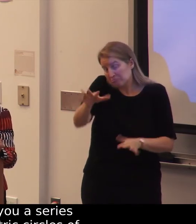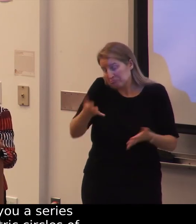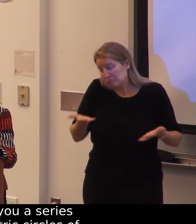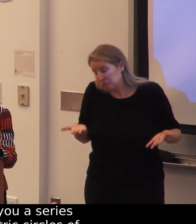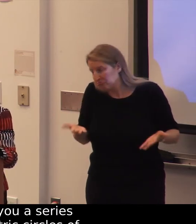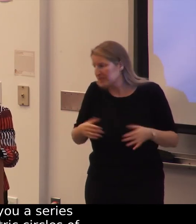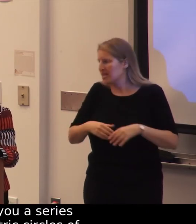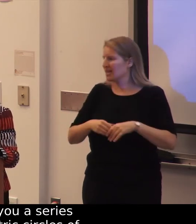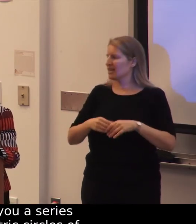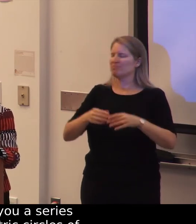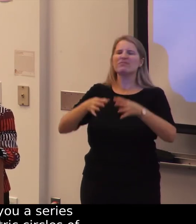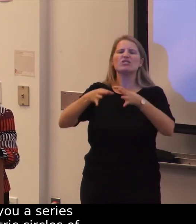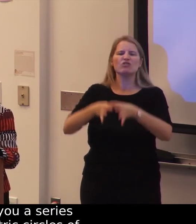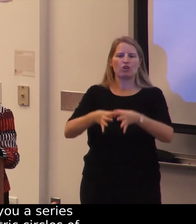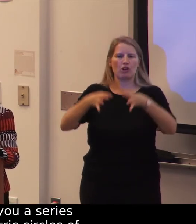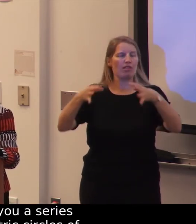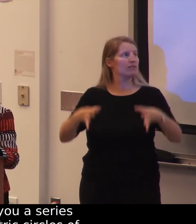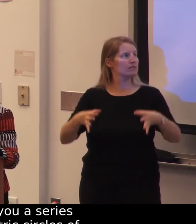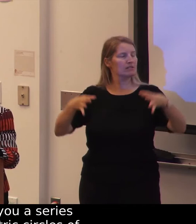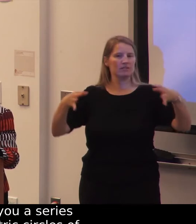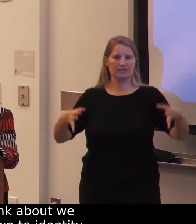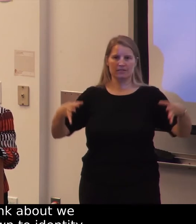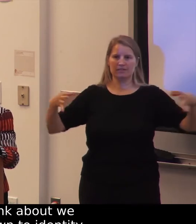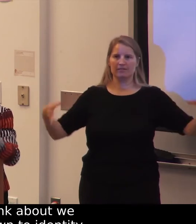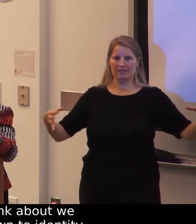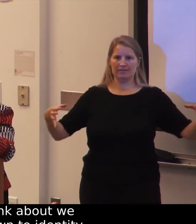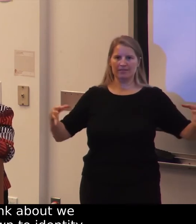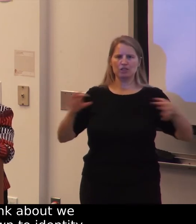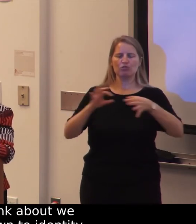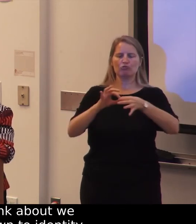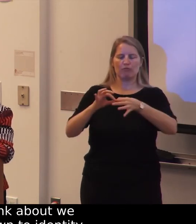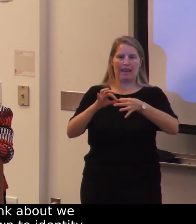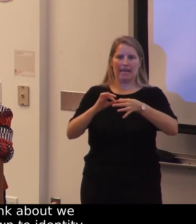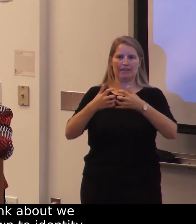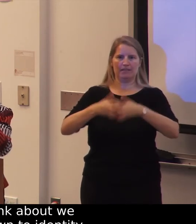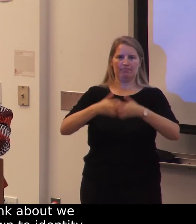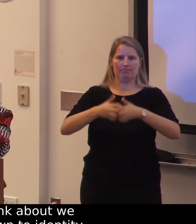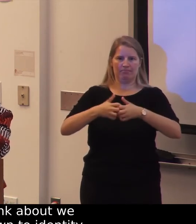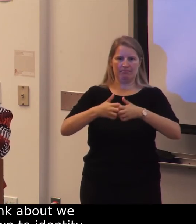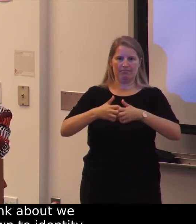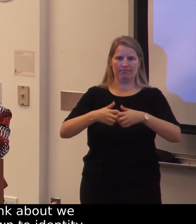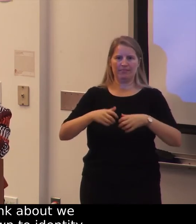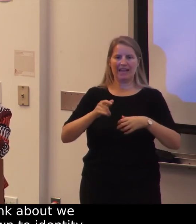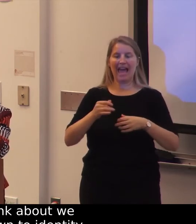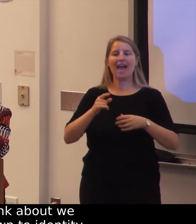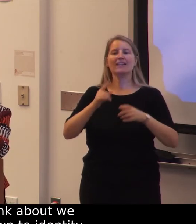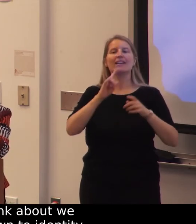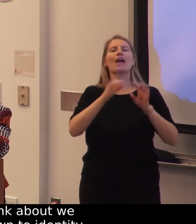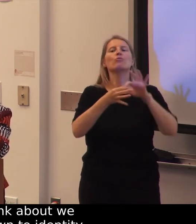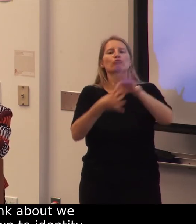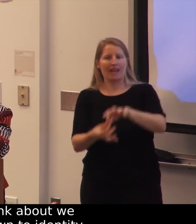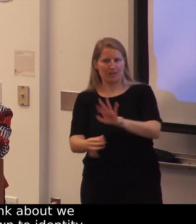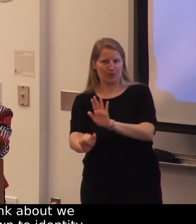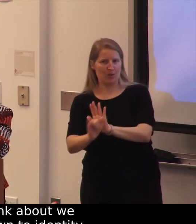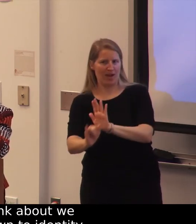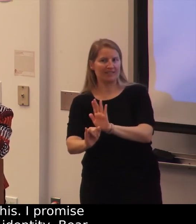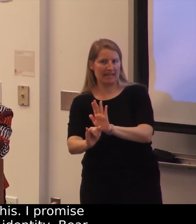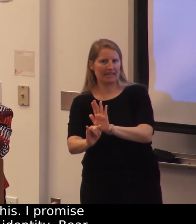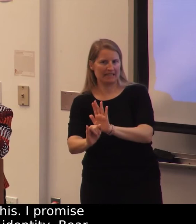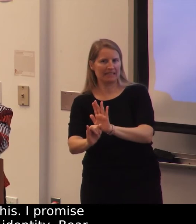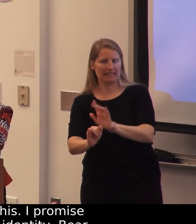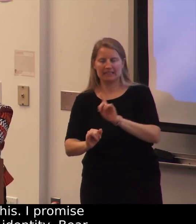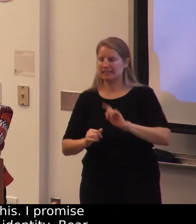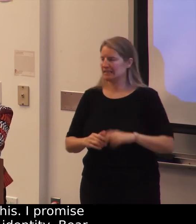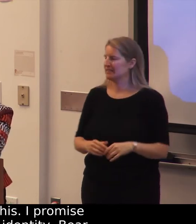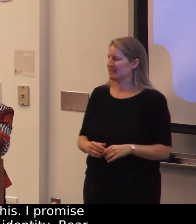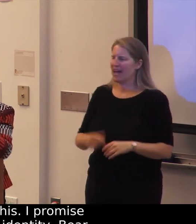of concentric circles of related mechanisms that if you think about, we can get down to identity, okay? And where identity fits into